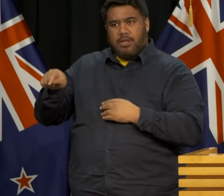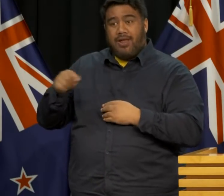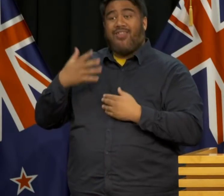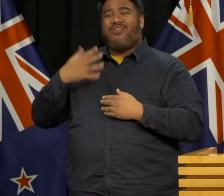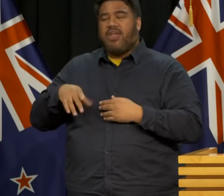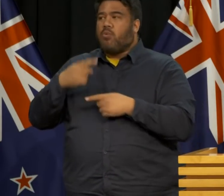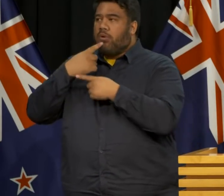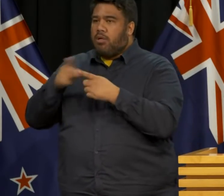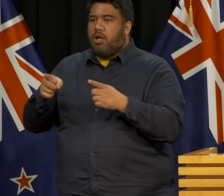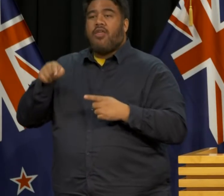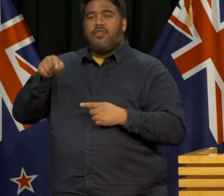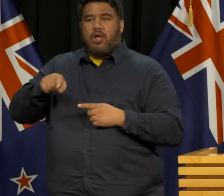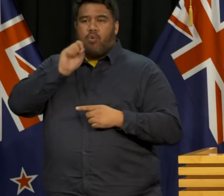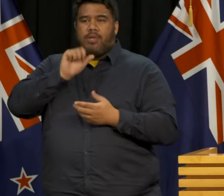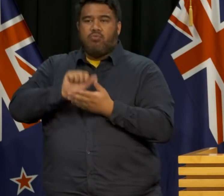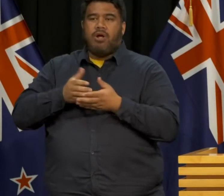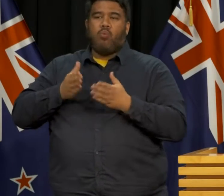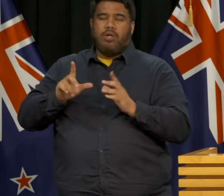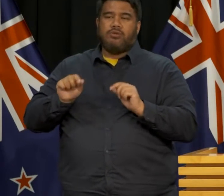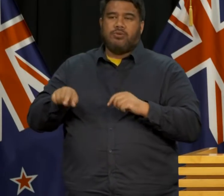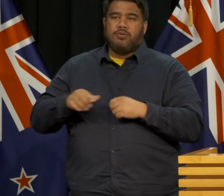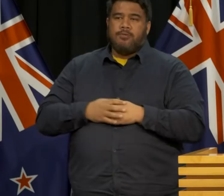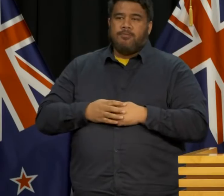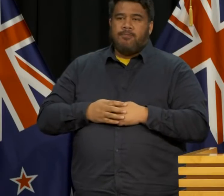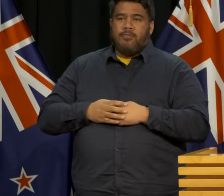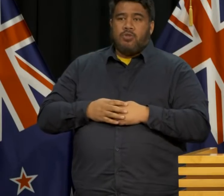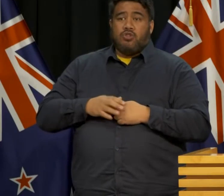it. That would be a responsible course of action to take.